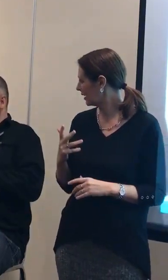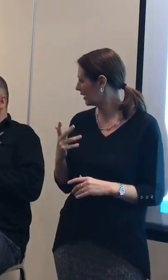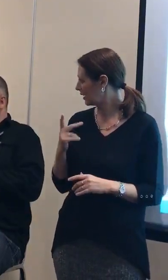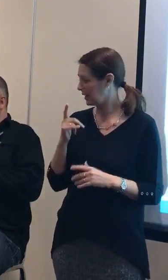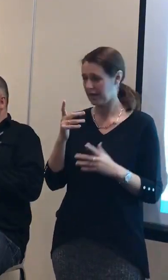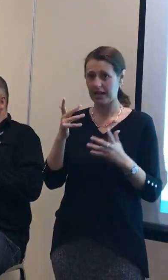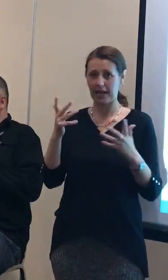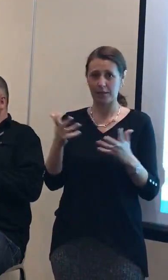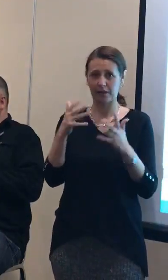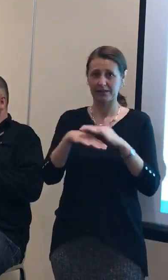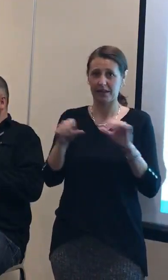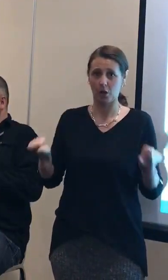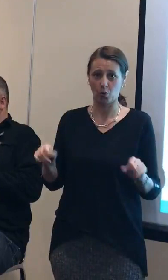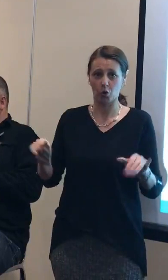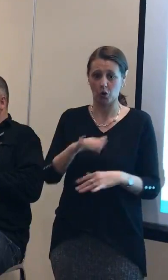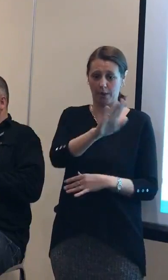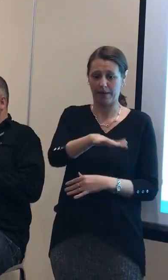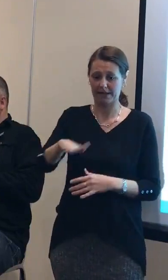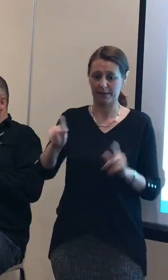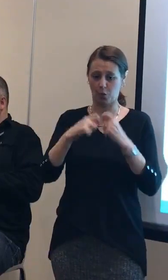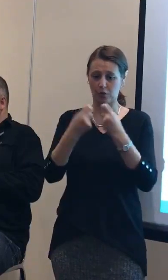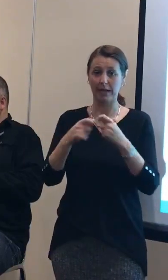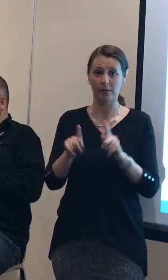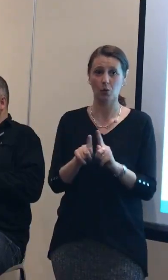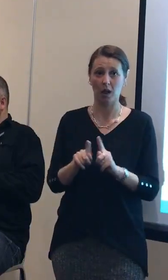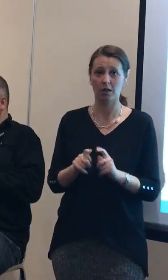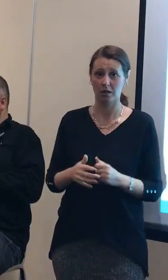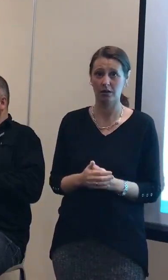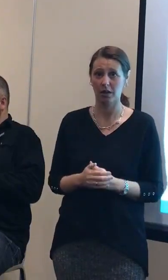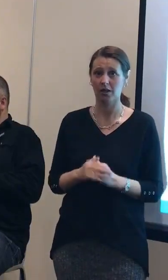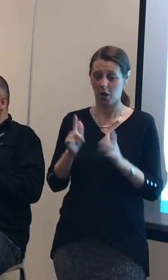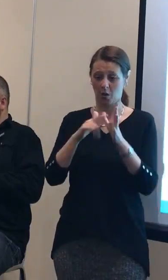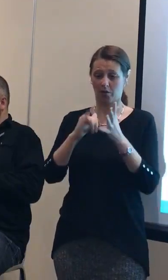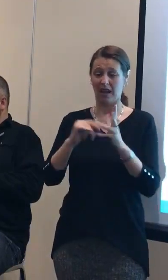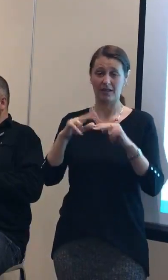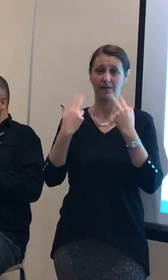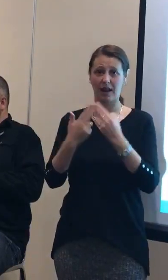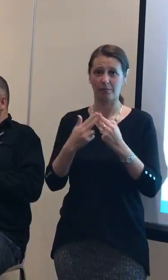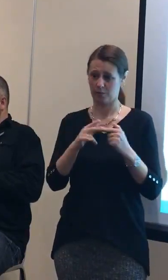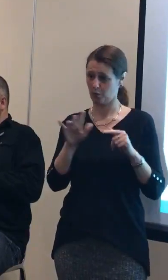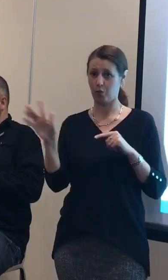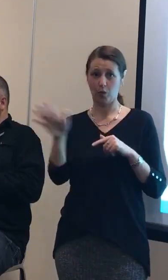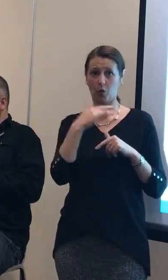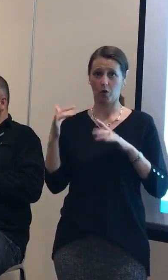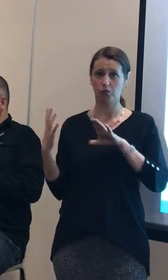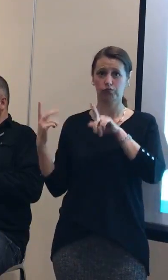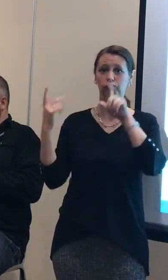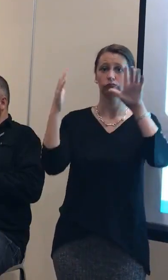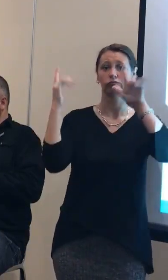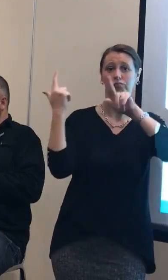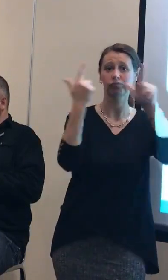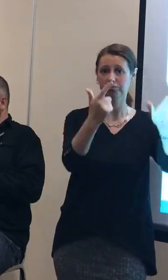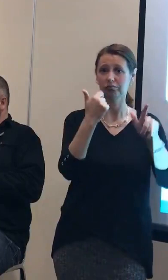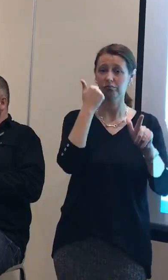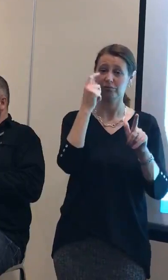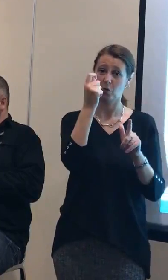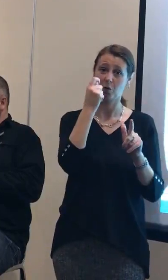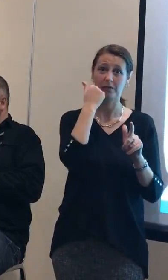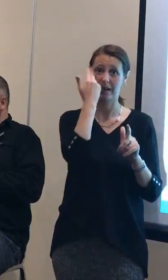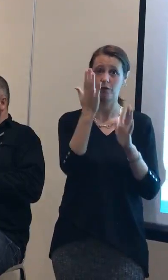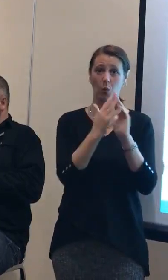he plays in a wheelchair basketball team as well, and so as a family we all go to that pretty much every